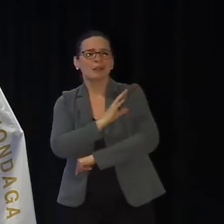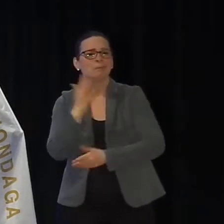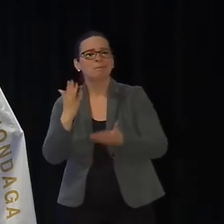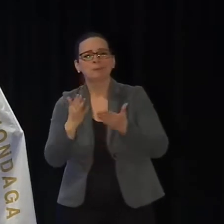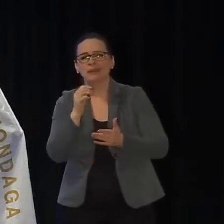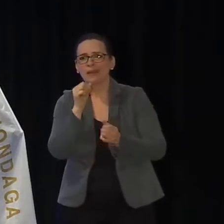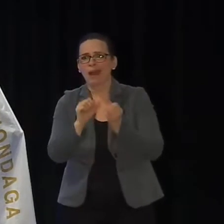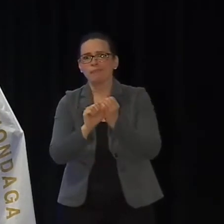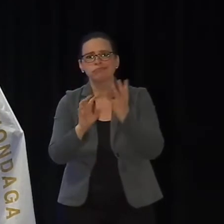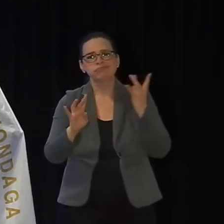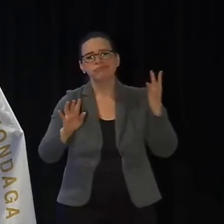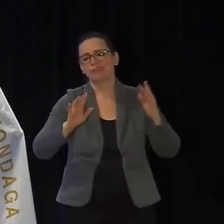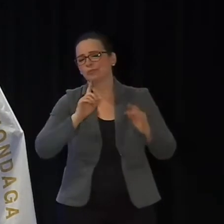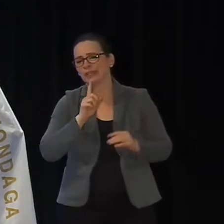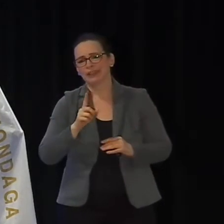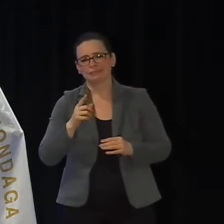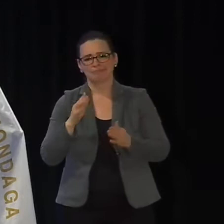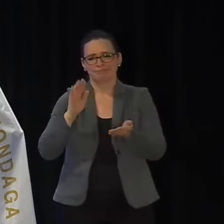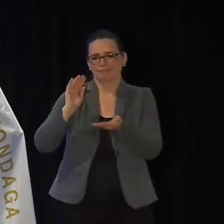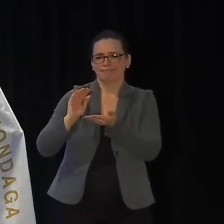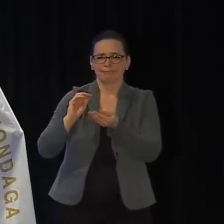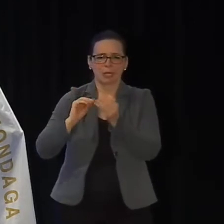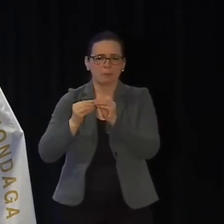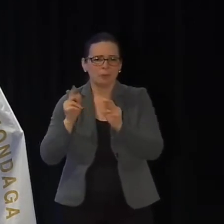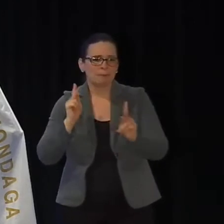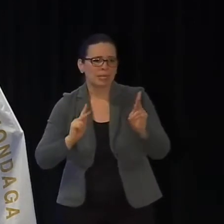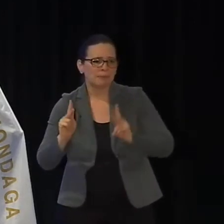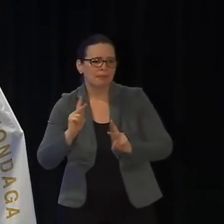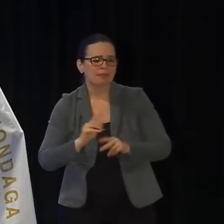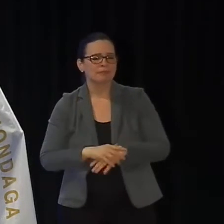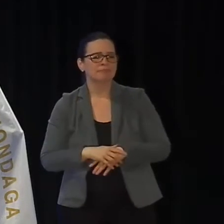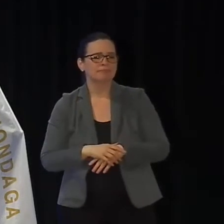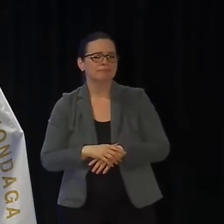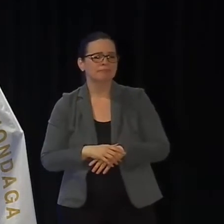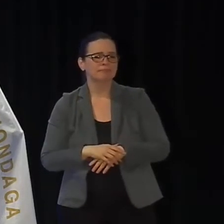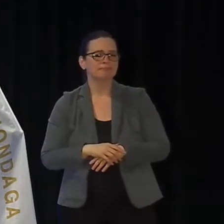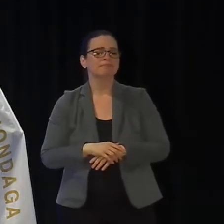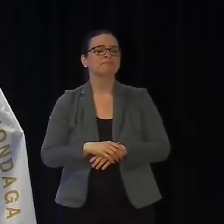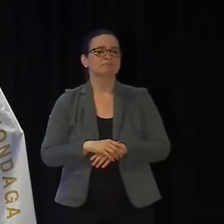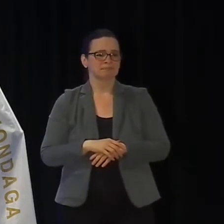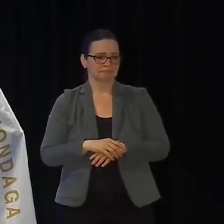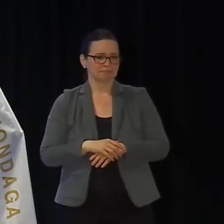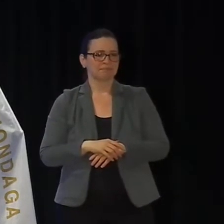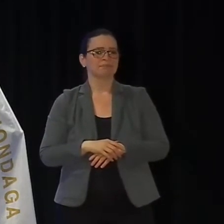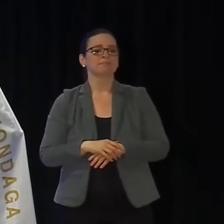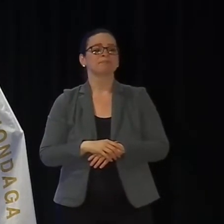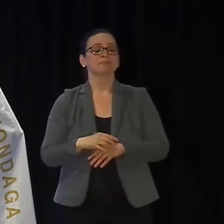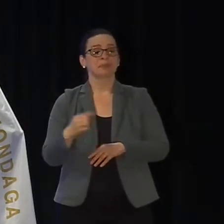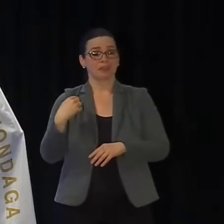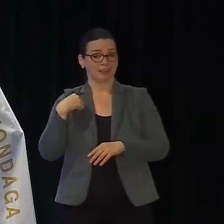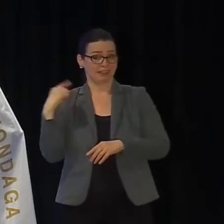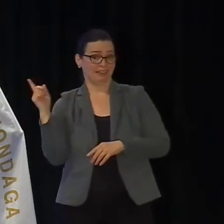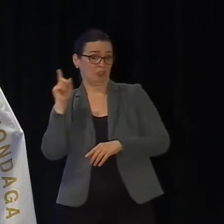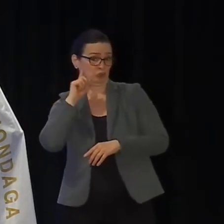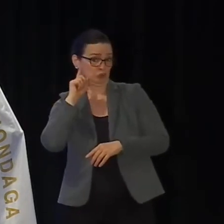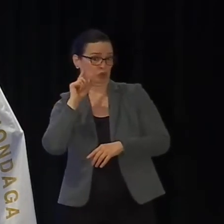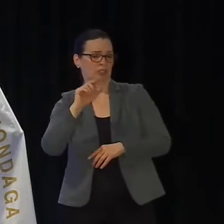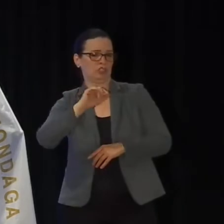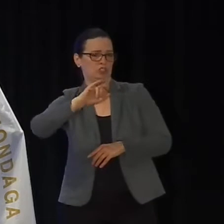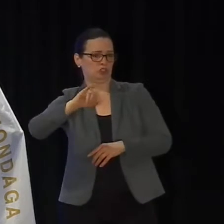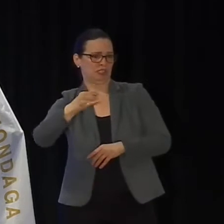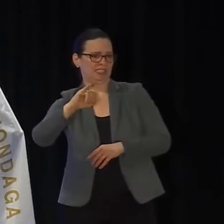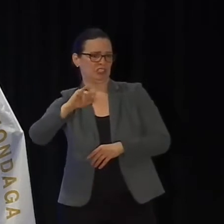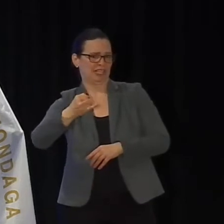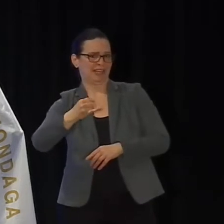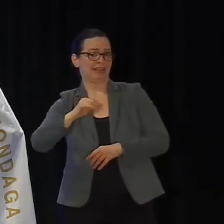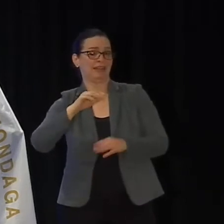Johnson & Johnson's second wave of supply will be manufactured. So again, I'm assuming something right now. We know what happens when you assume,